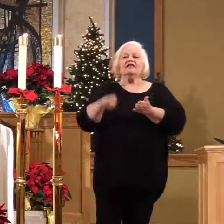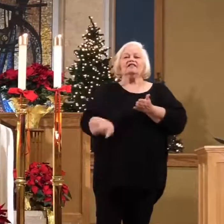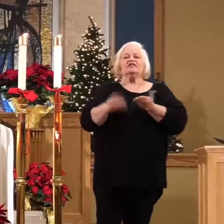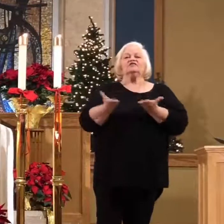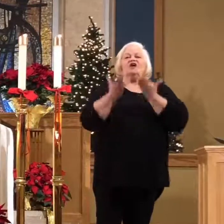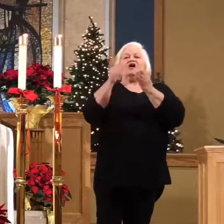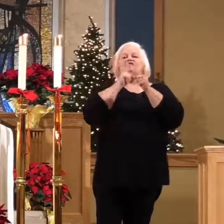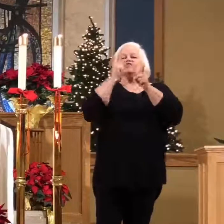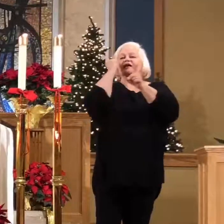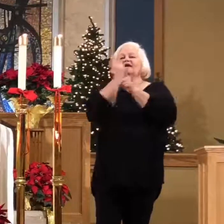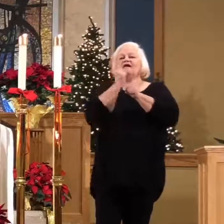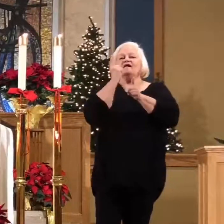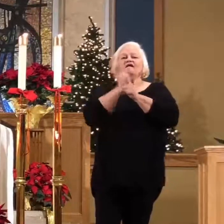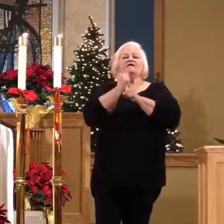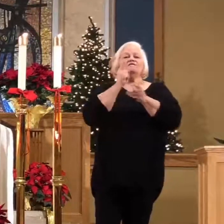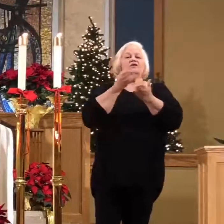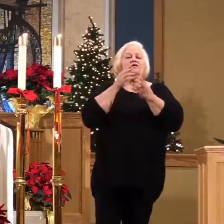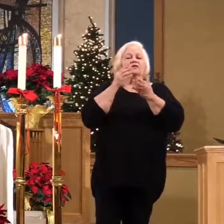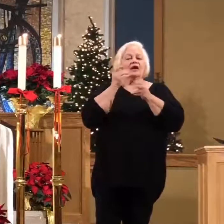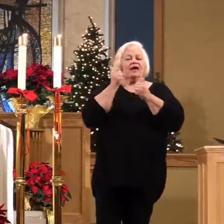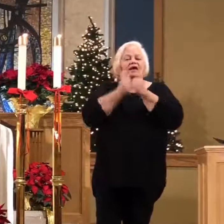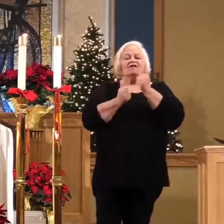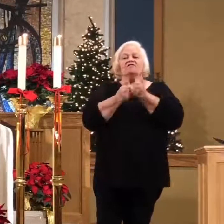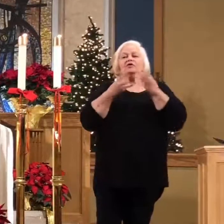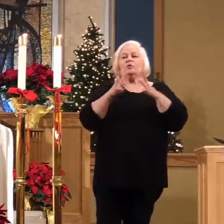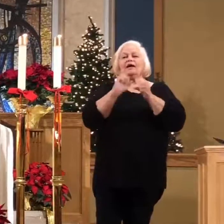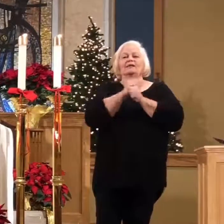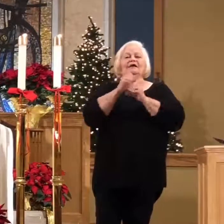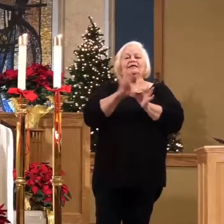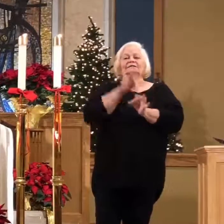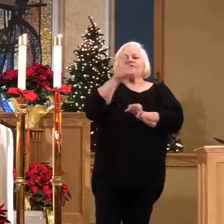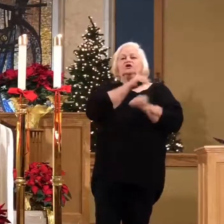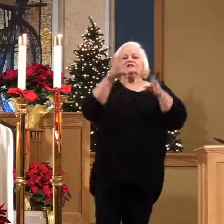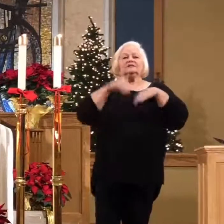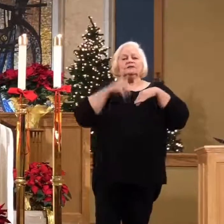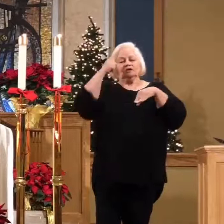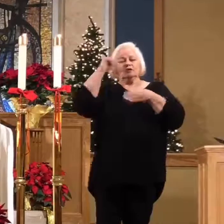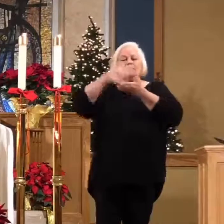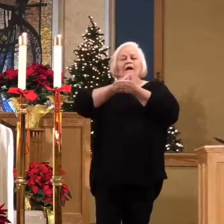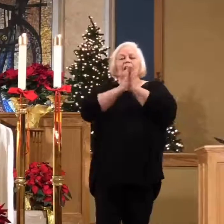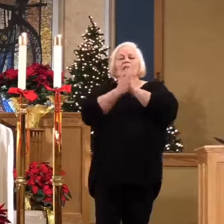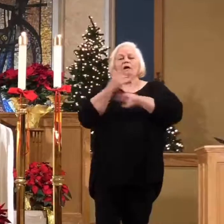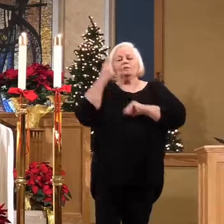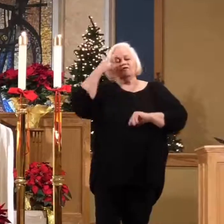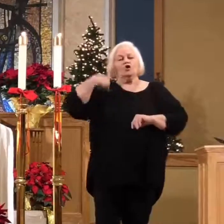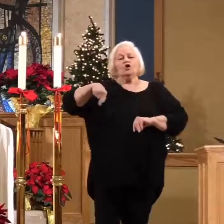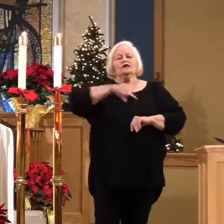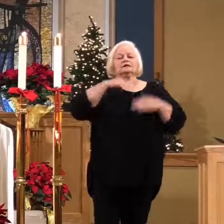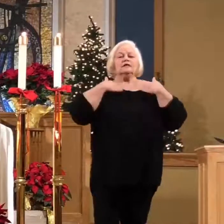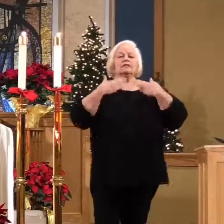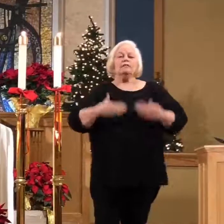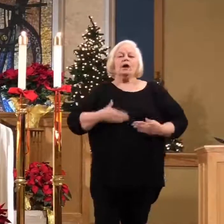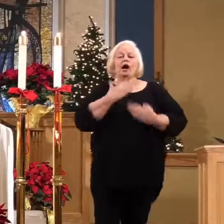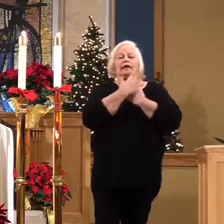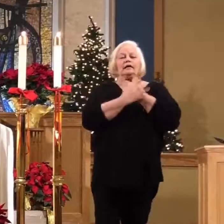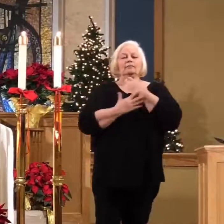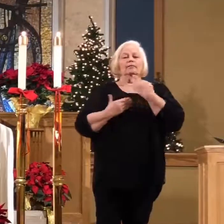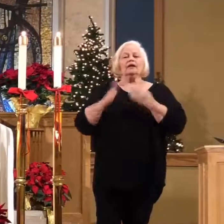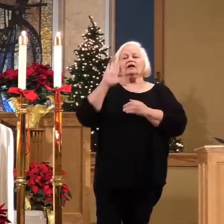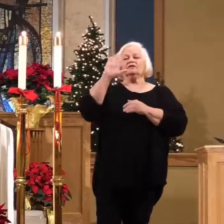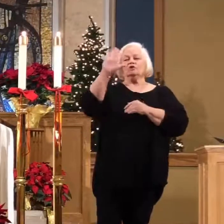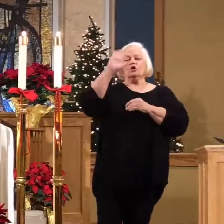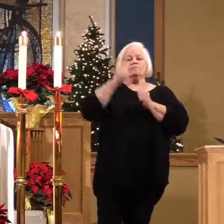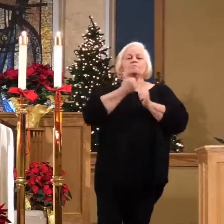respect, make it spiritual and acceptable, so that it may become for us the body and blood of your most beloved